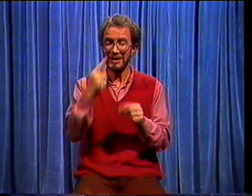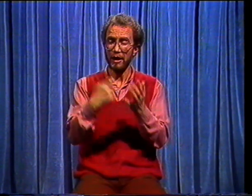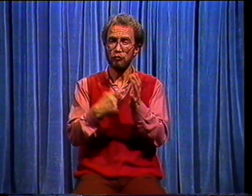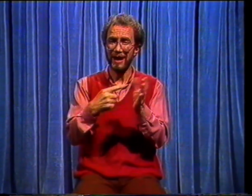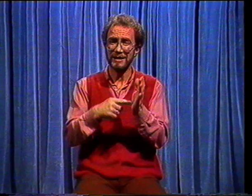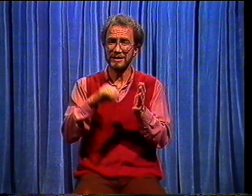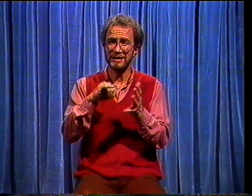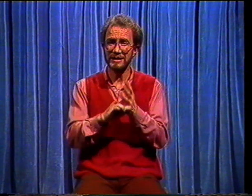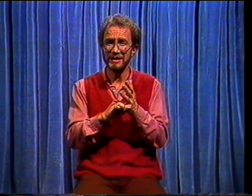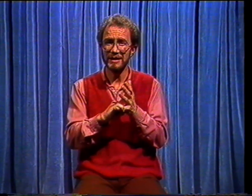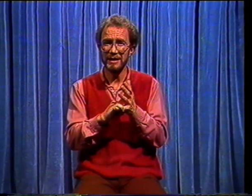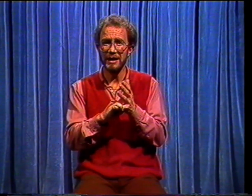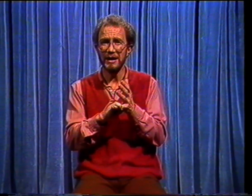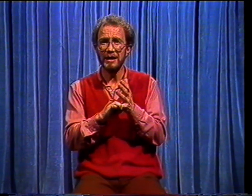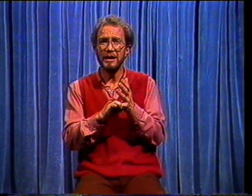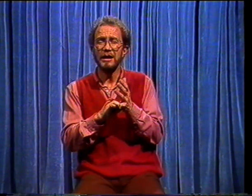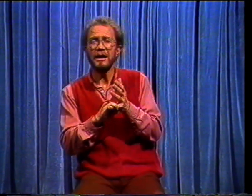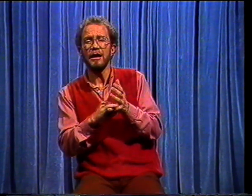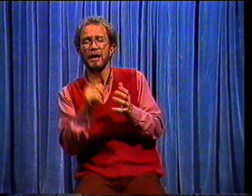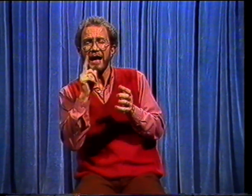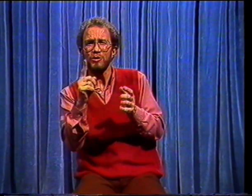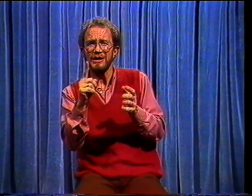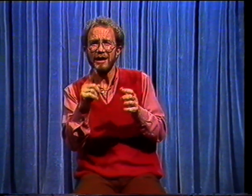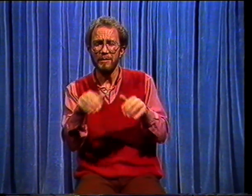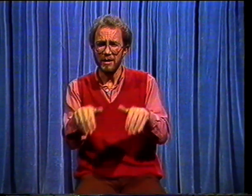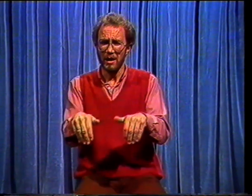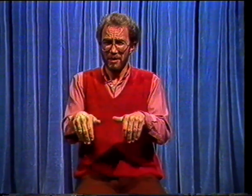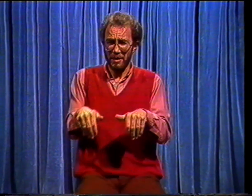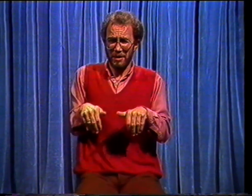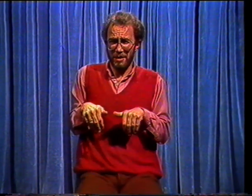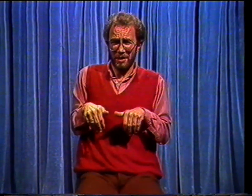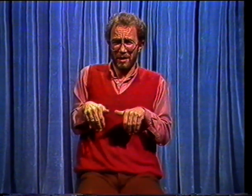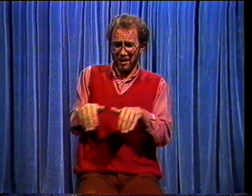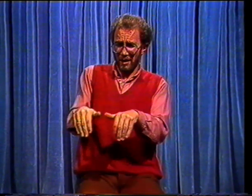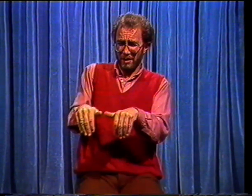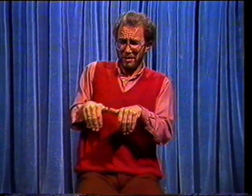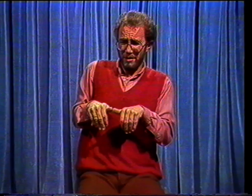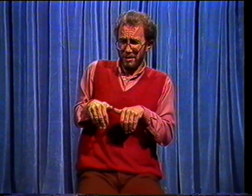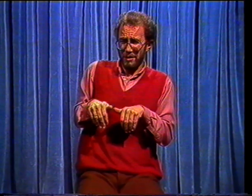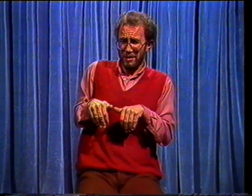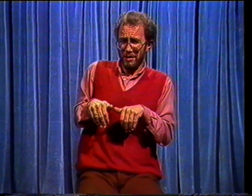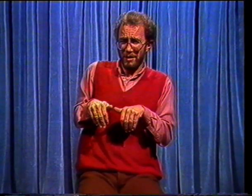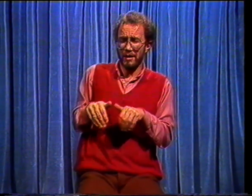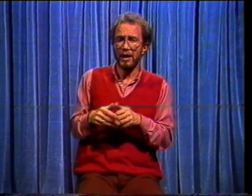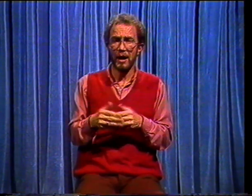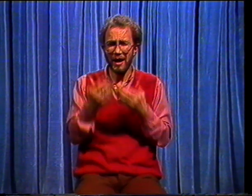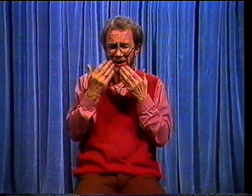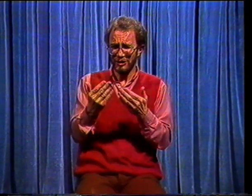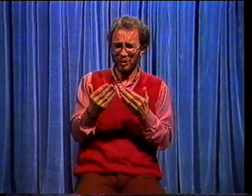when you'll see the rats, you'll actually see them withdrawing back and the mouth pattern.